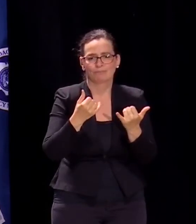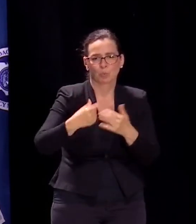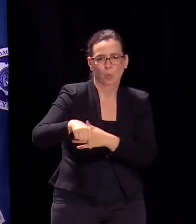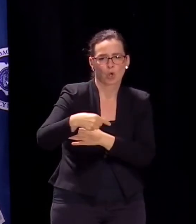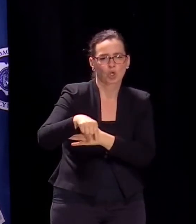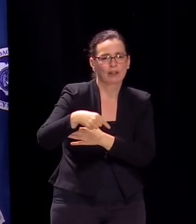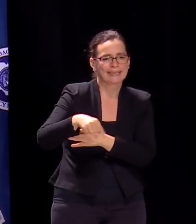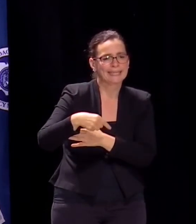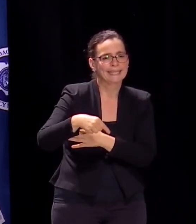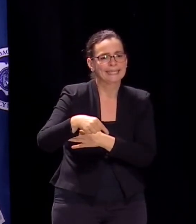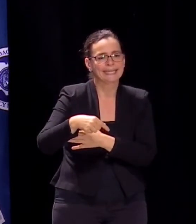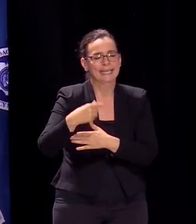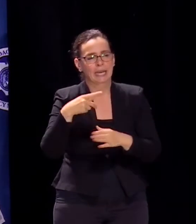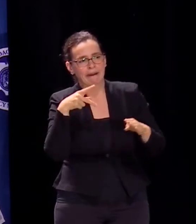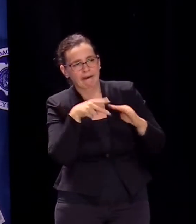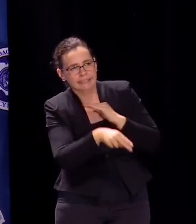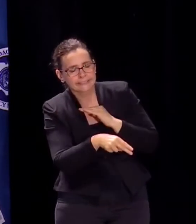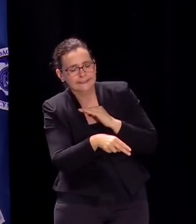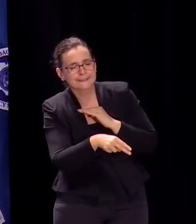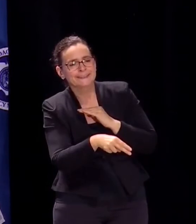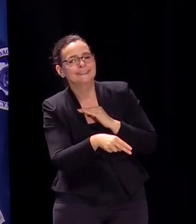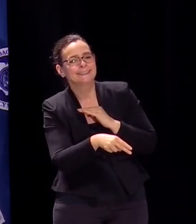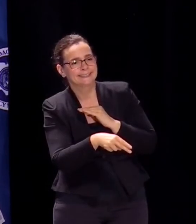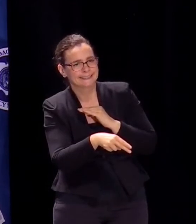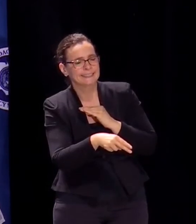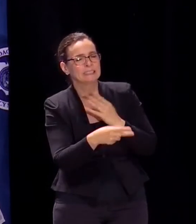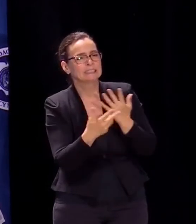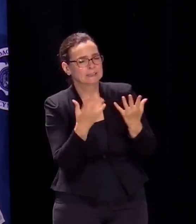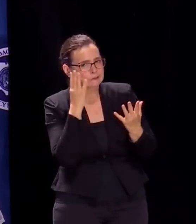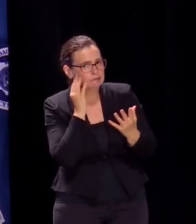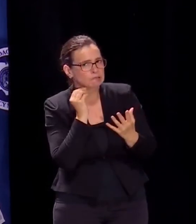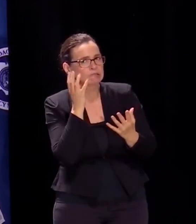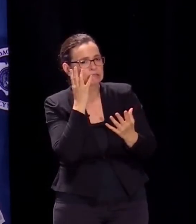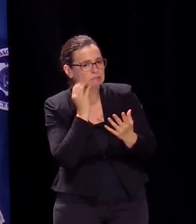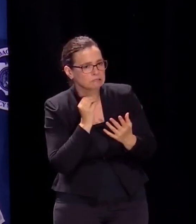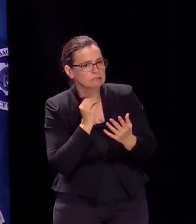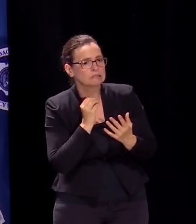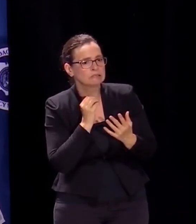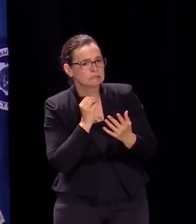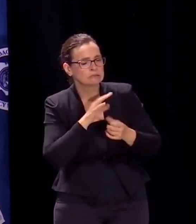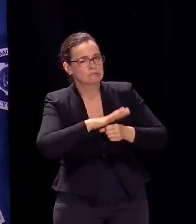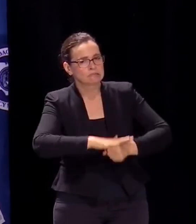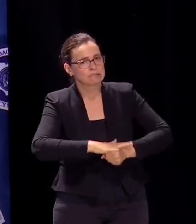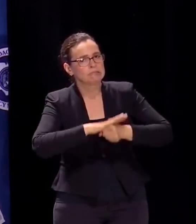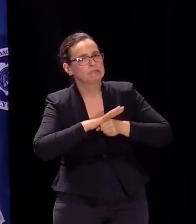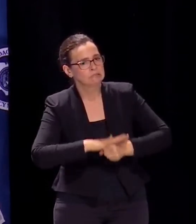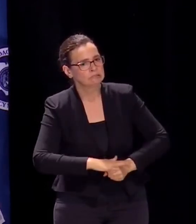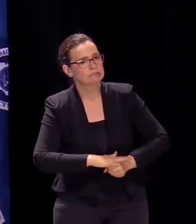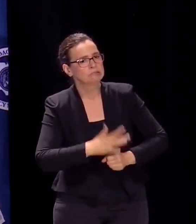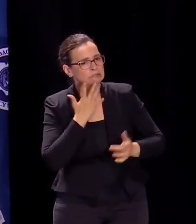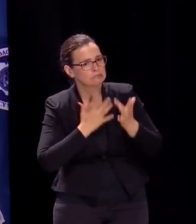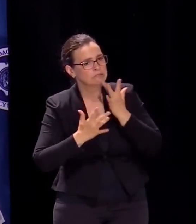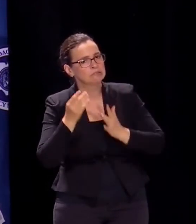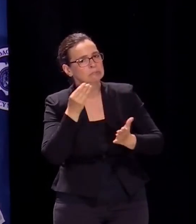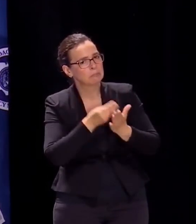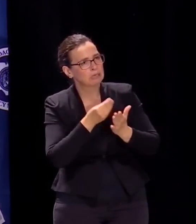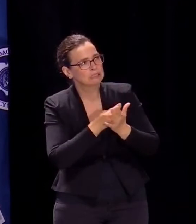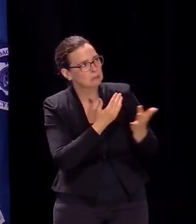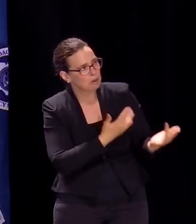So we'll start to really pick up the pressure on our federal partners to try to start these discussions about a